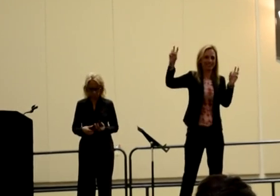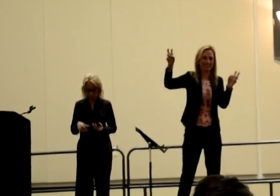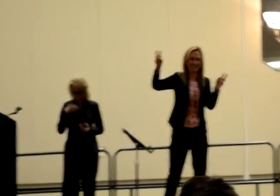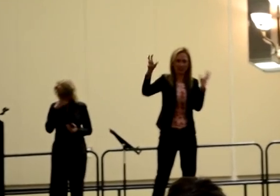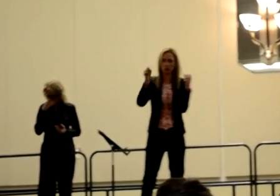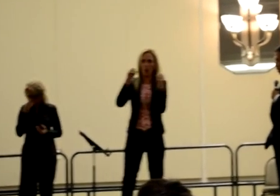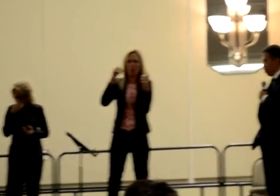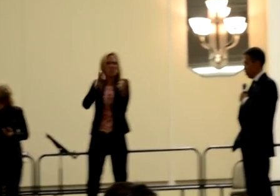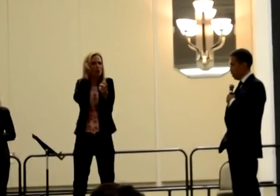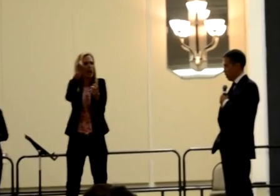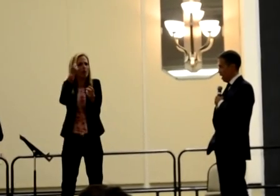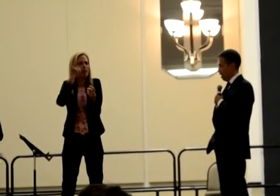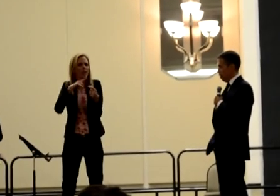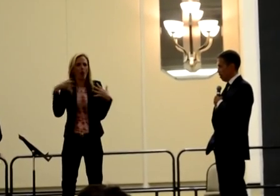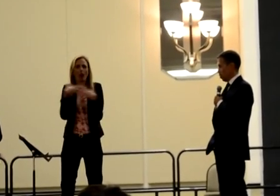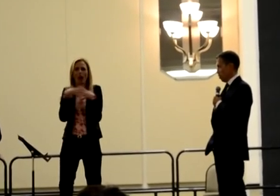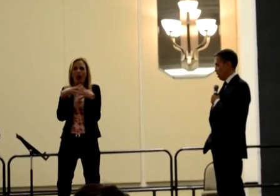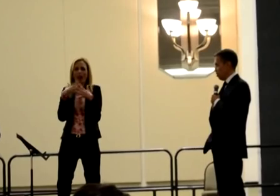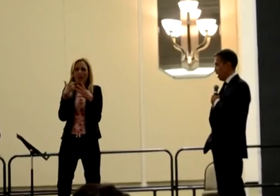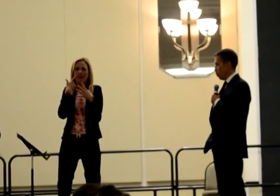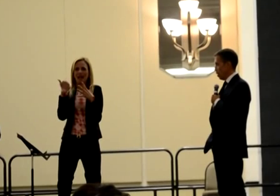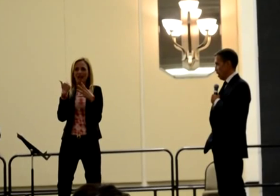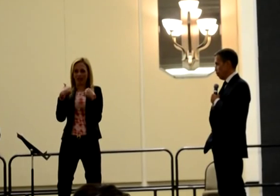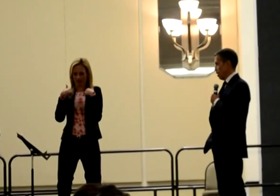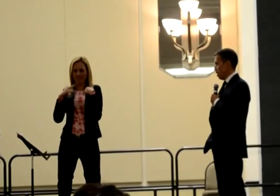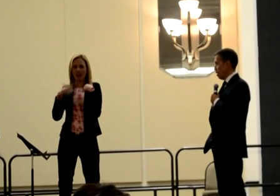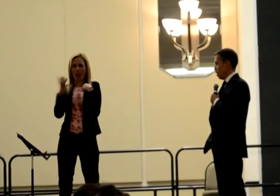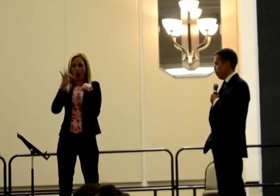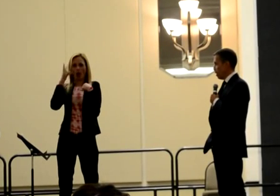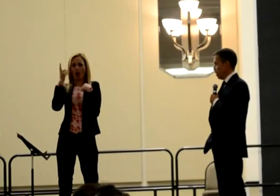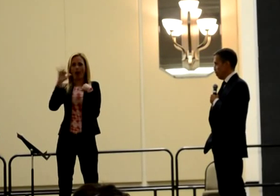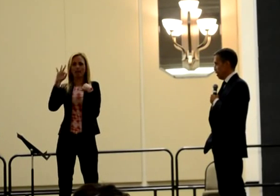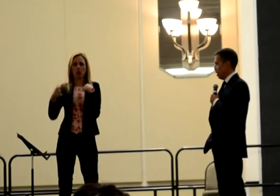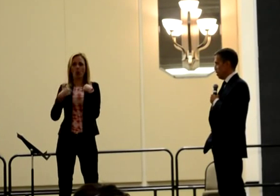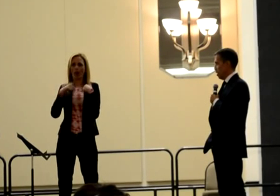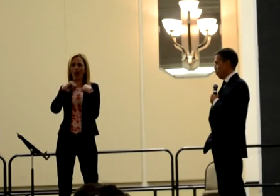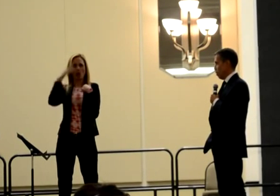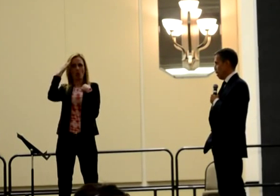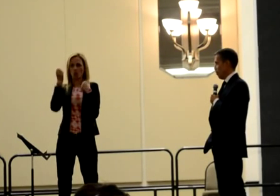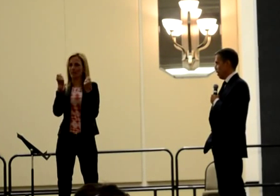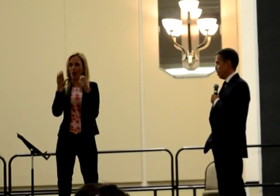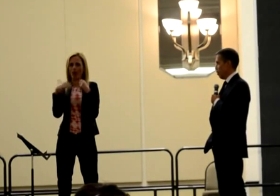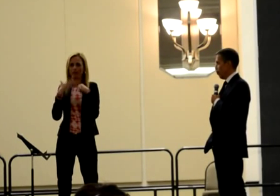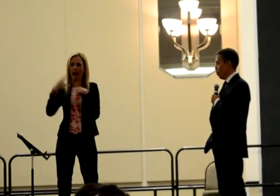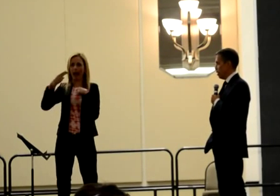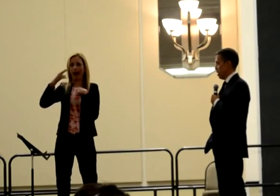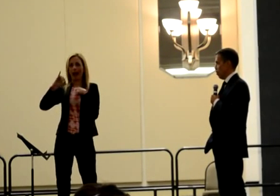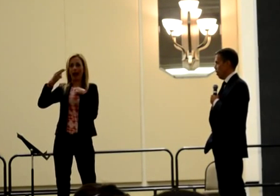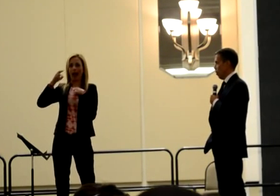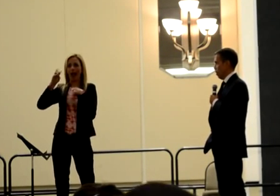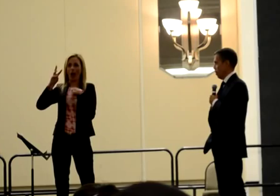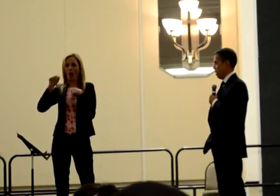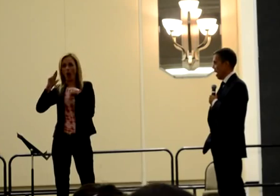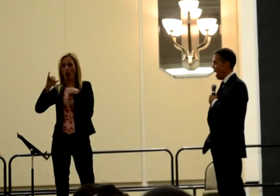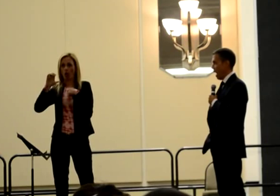learn the language, communicate in the language that you communicate it. It's certainly understandable that they would be conflicted because, or they might feel like they're a fool because they don't